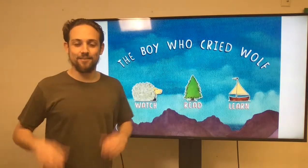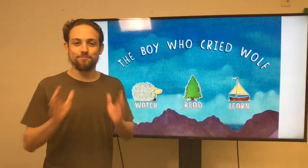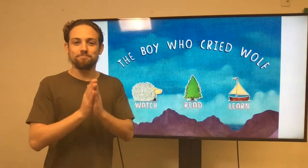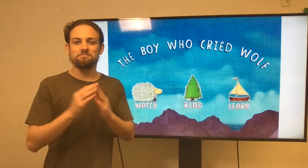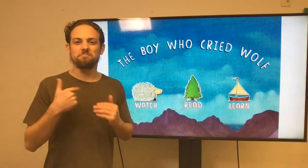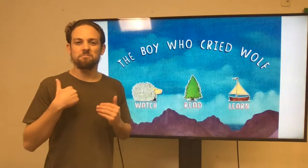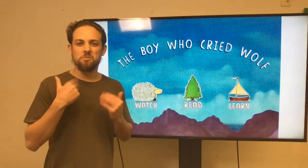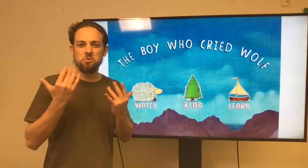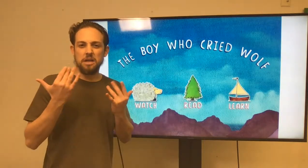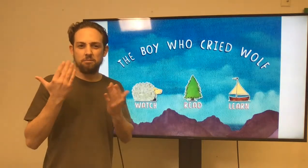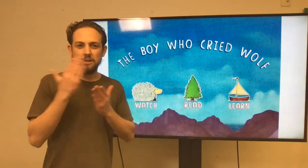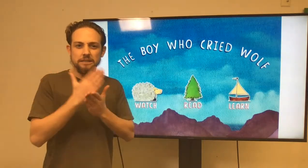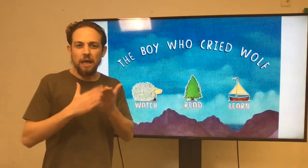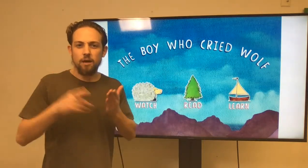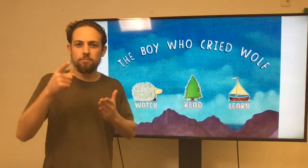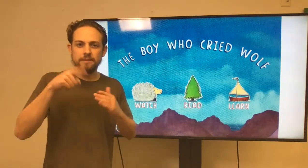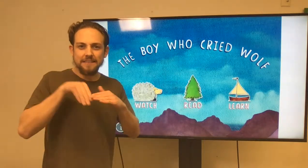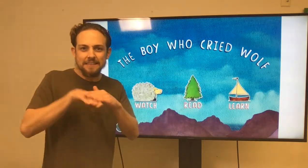This is The Boy Who Cried Wolf.